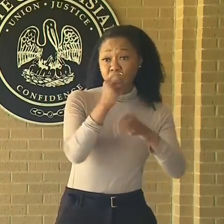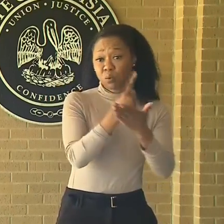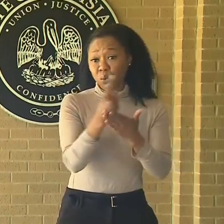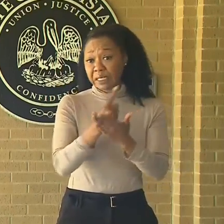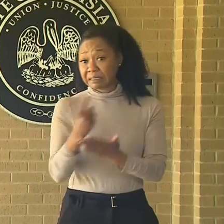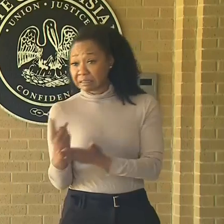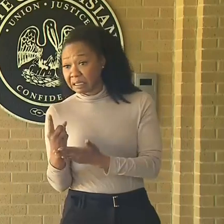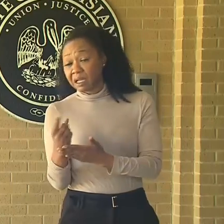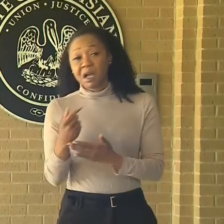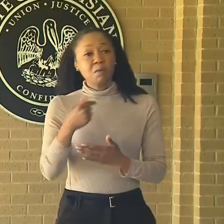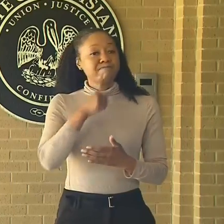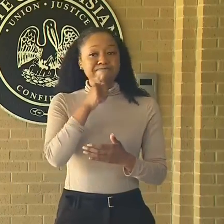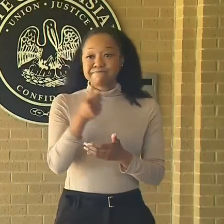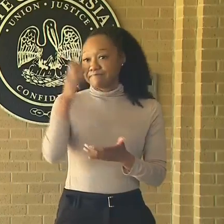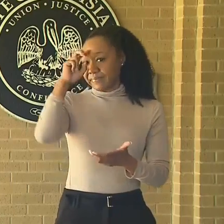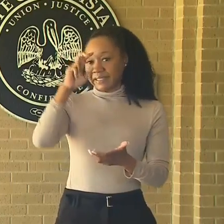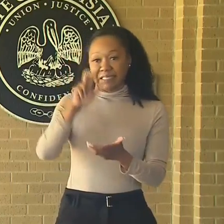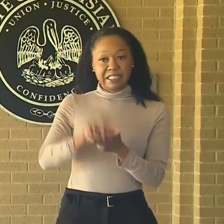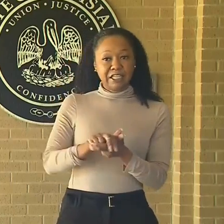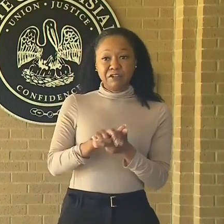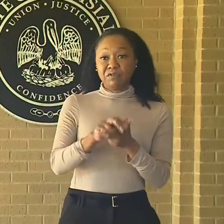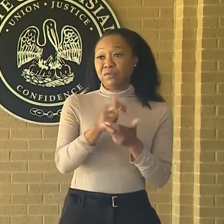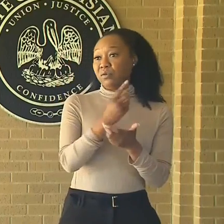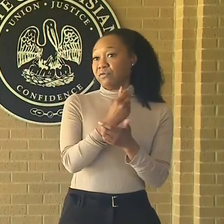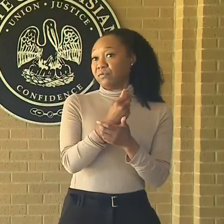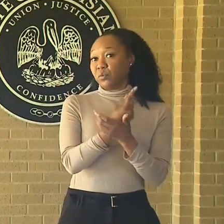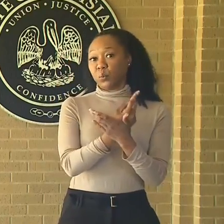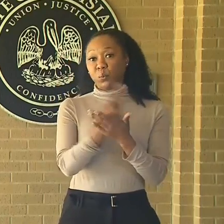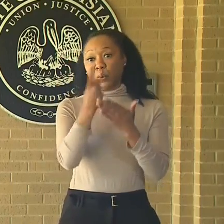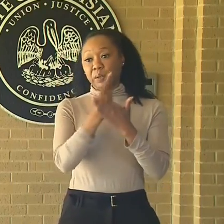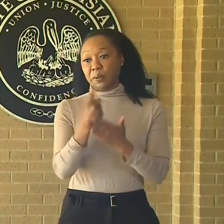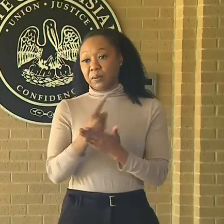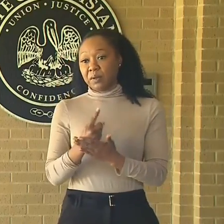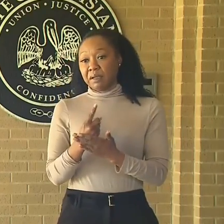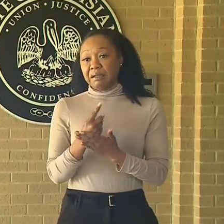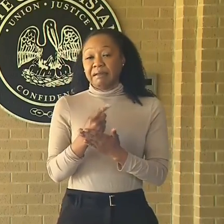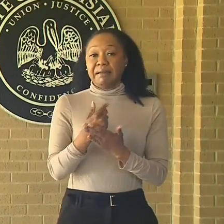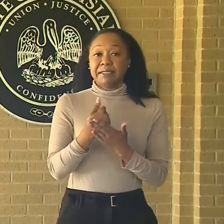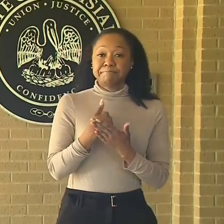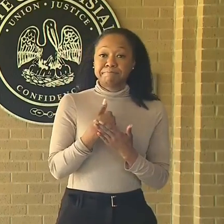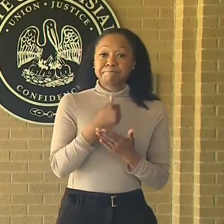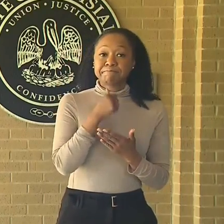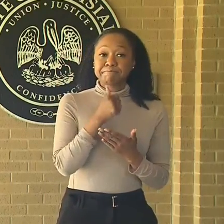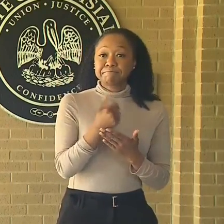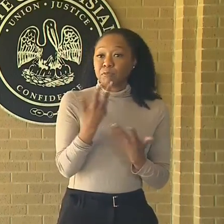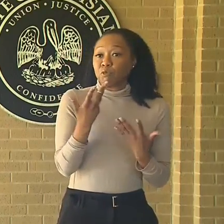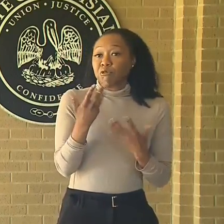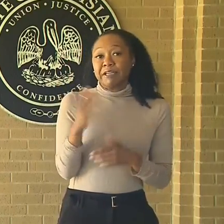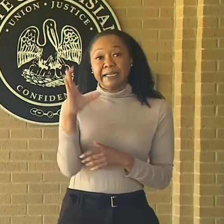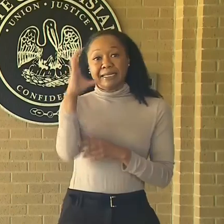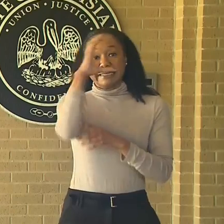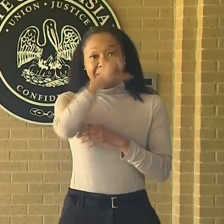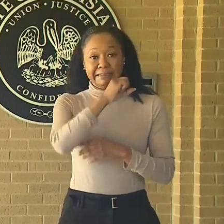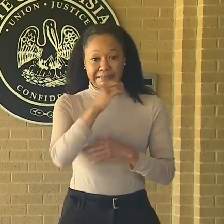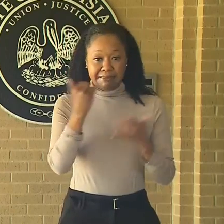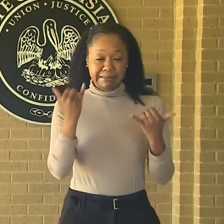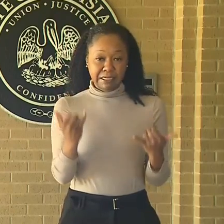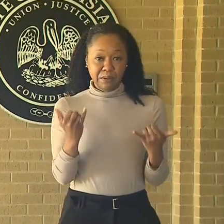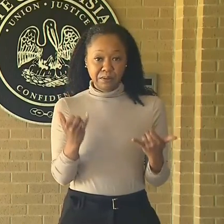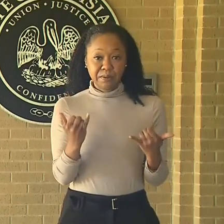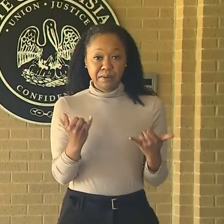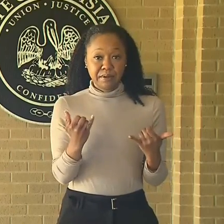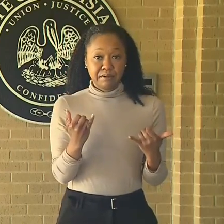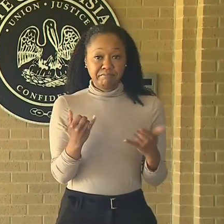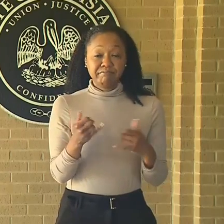don't believe it's weeks, and I hesitate to offer any guesstimate on this right now.